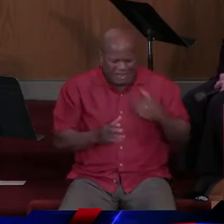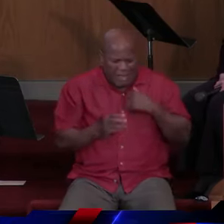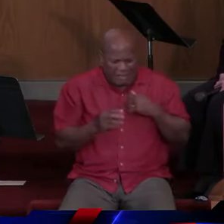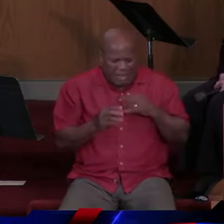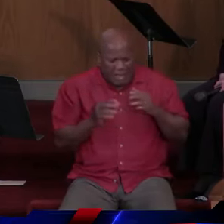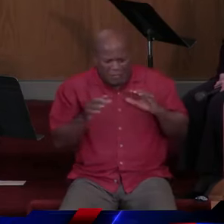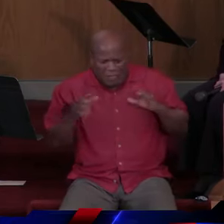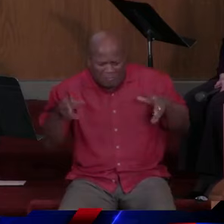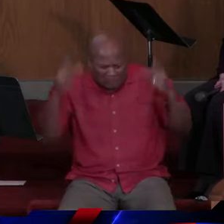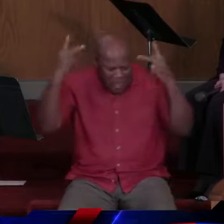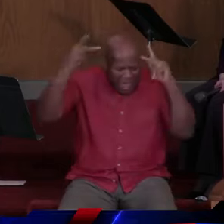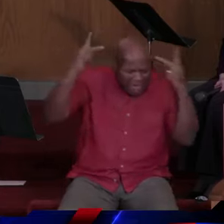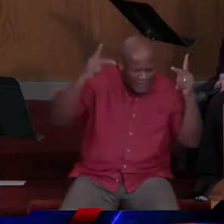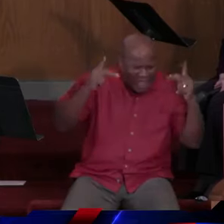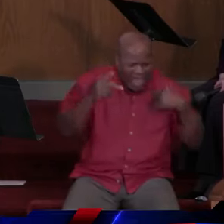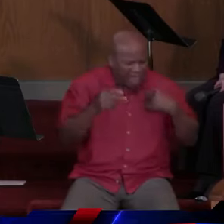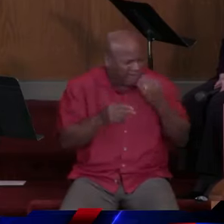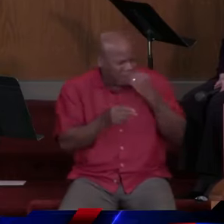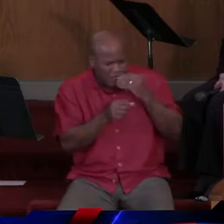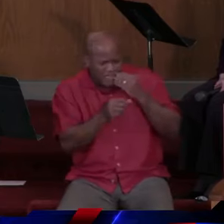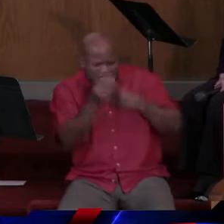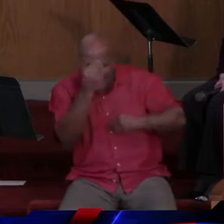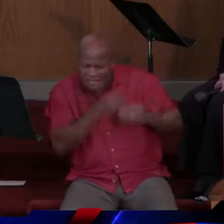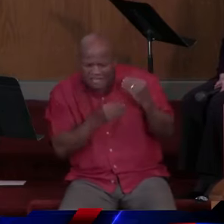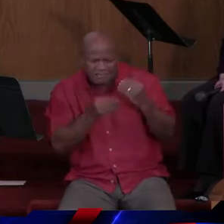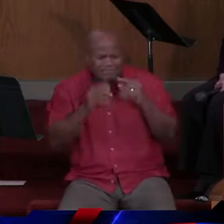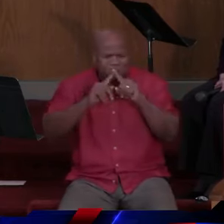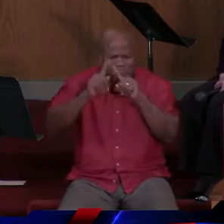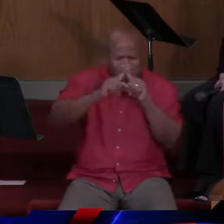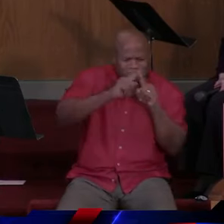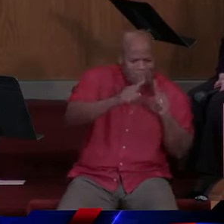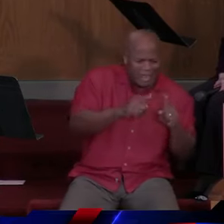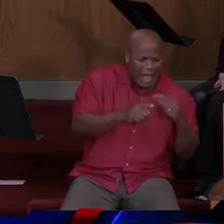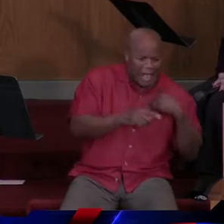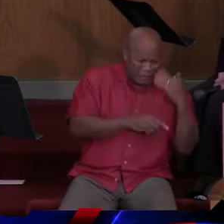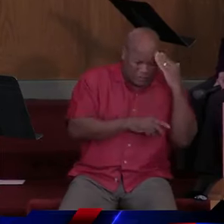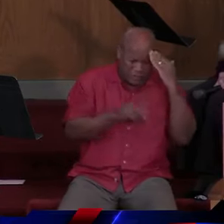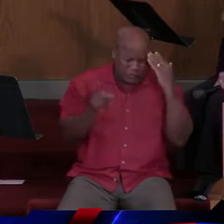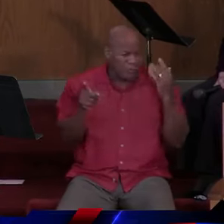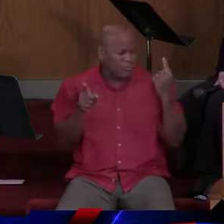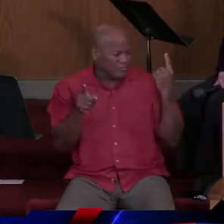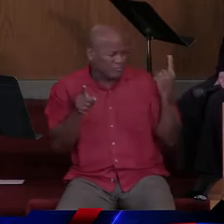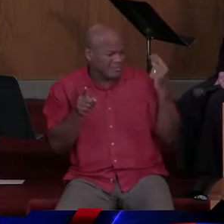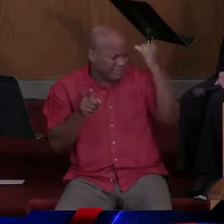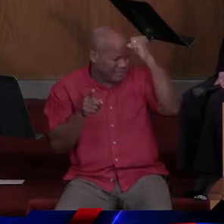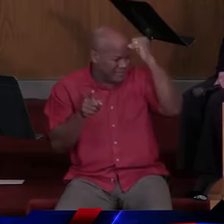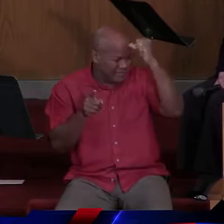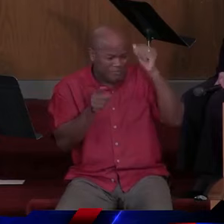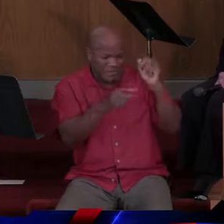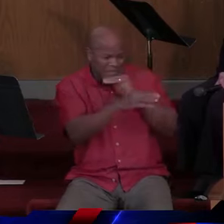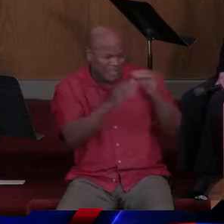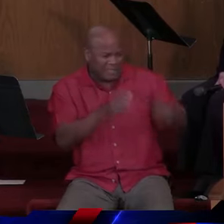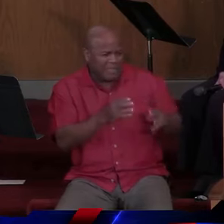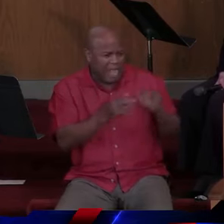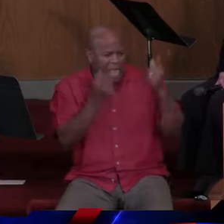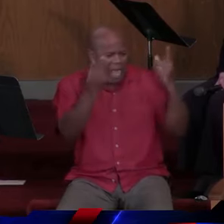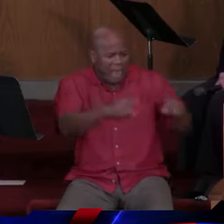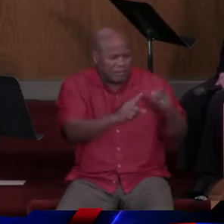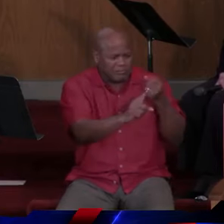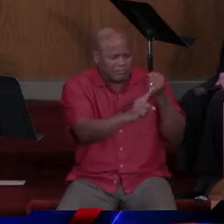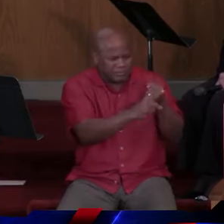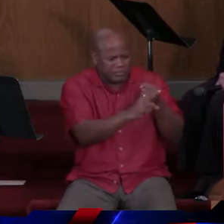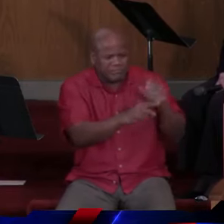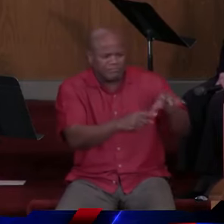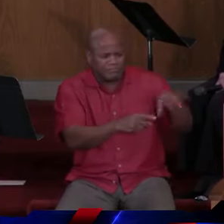not panic, to have food, to meet every need, God. And I know of a missionary in India, God, that is just diagnosed, God, and is trying to